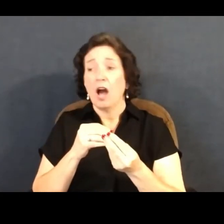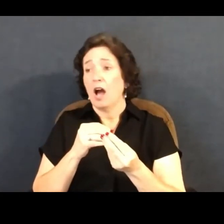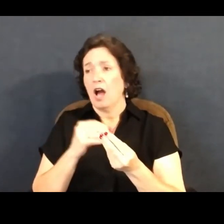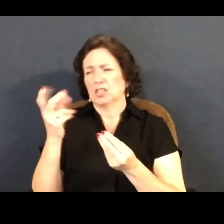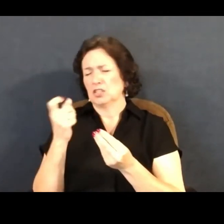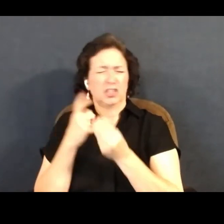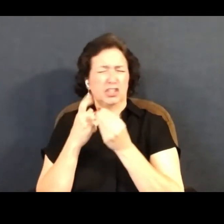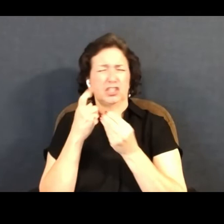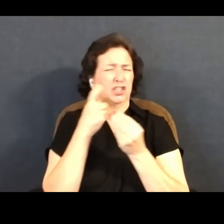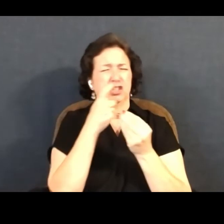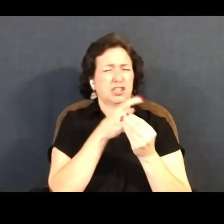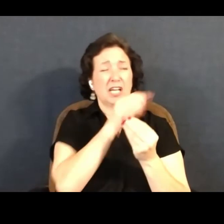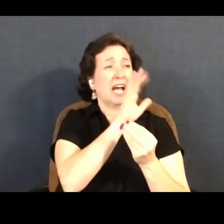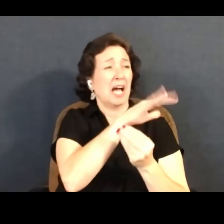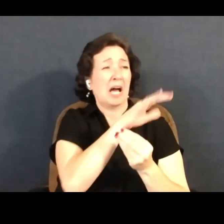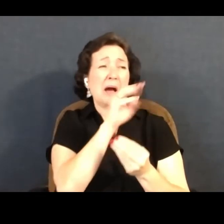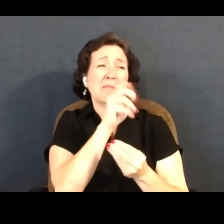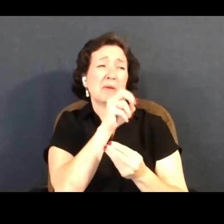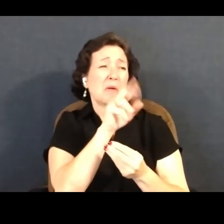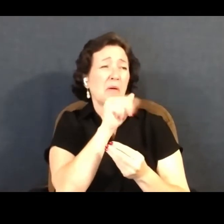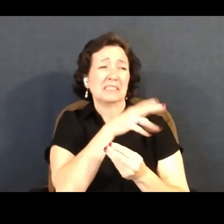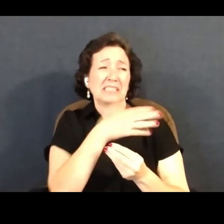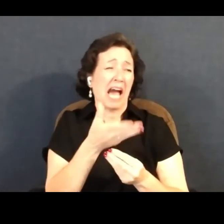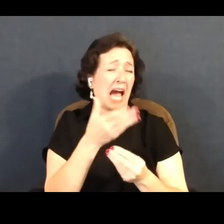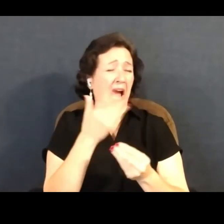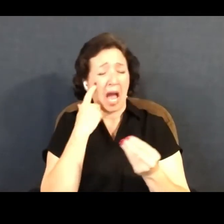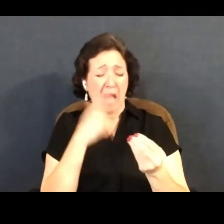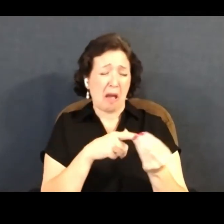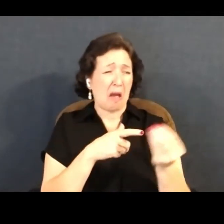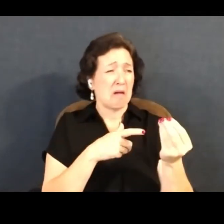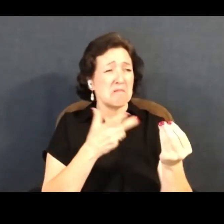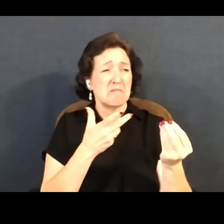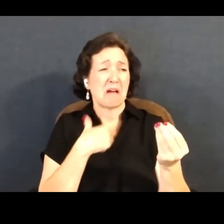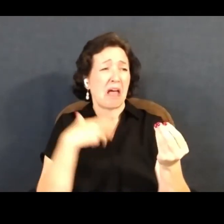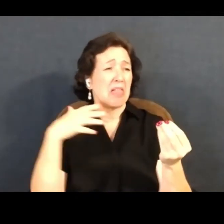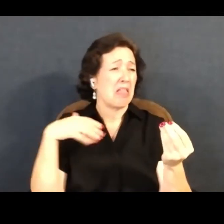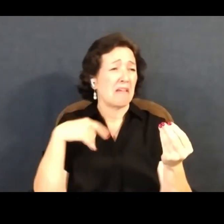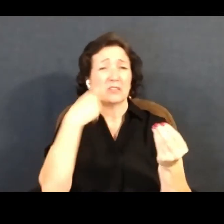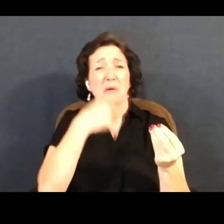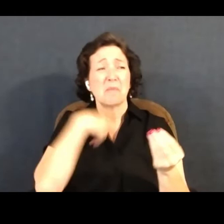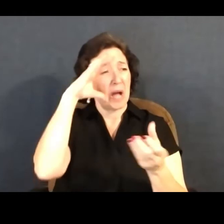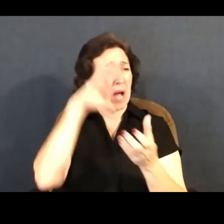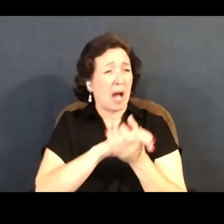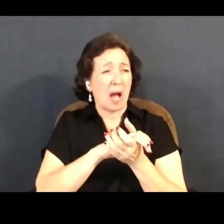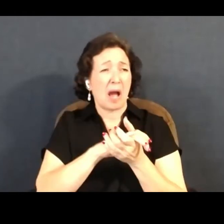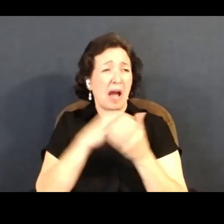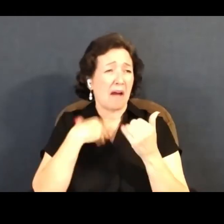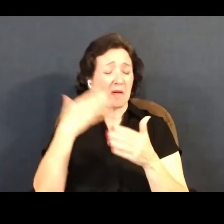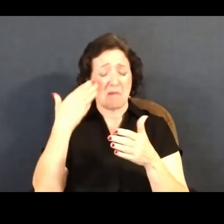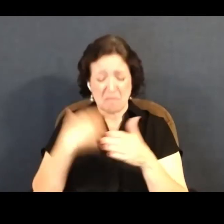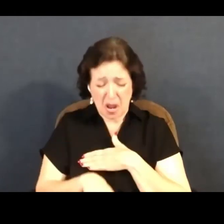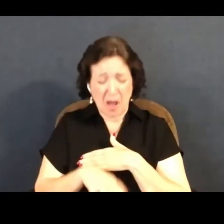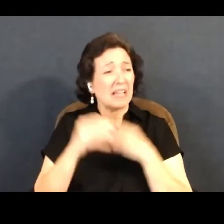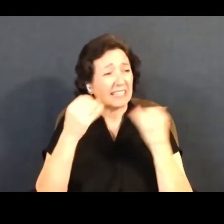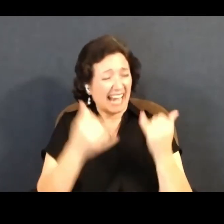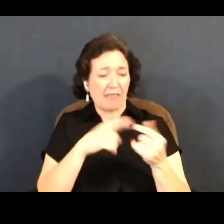her mistress, said, "The menorah has died." She says, I haven't even told my husband there's been a birth in the family and